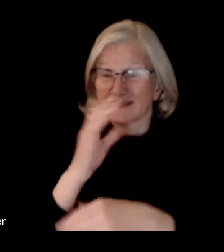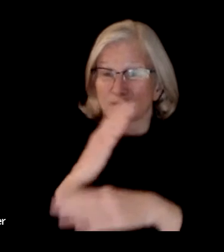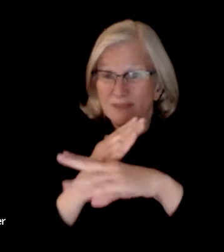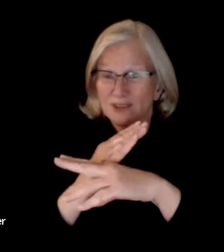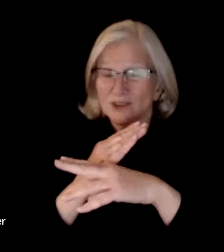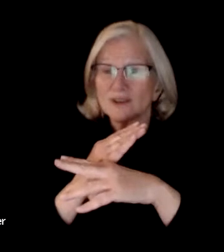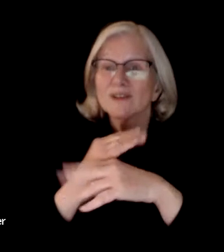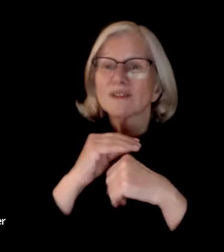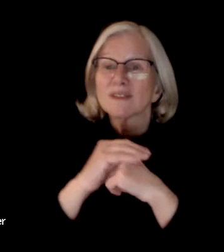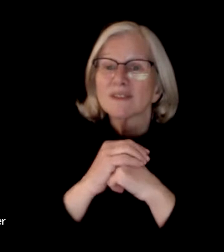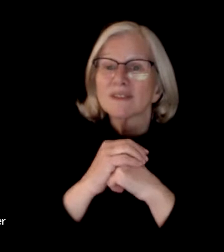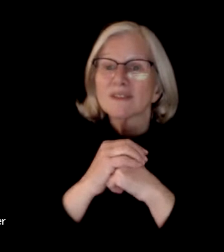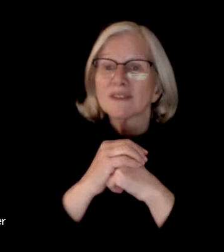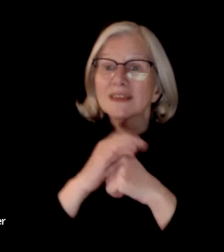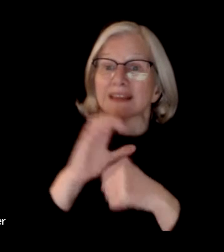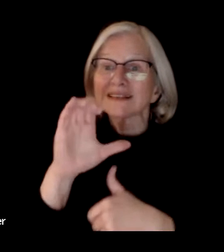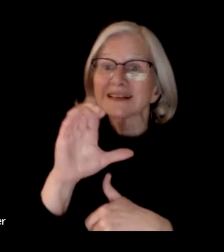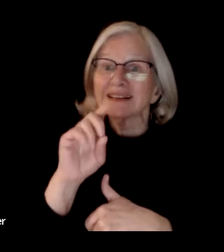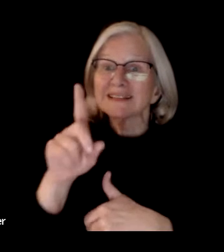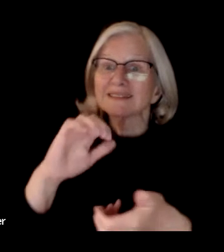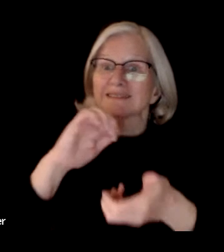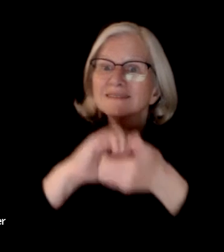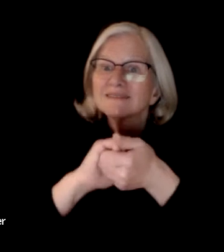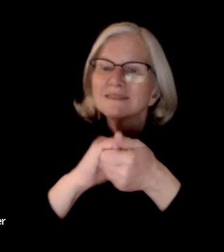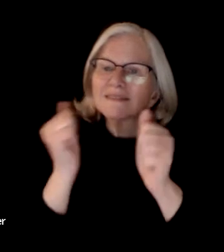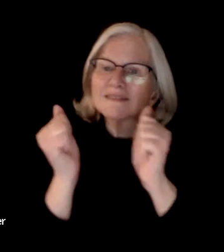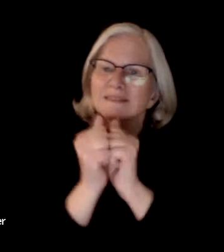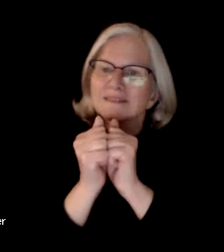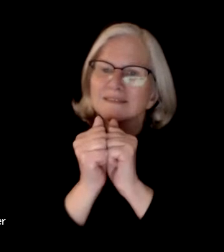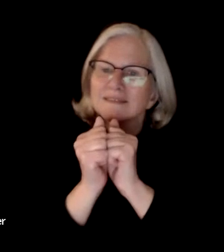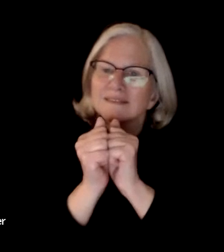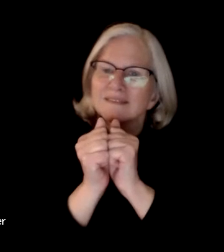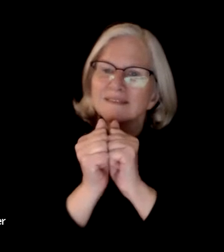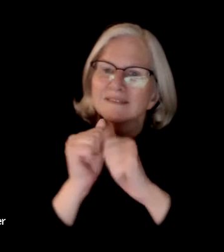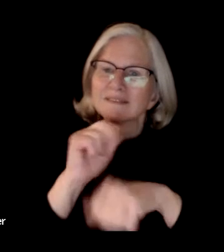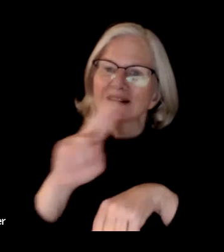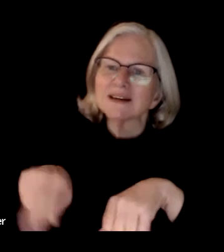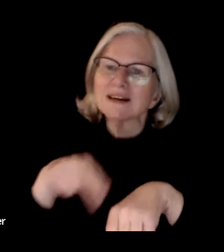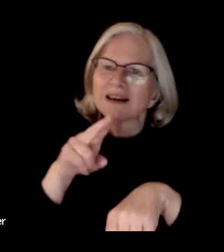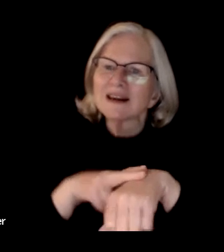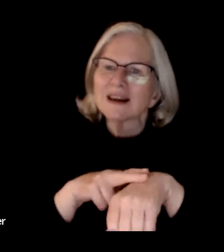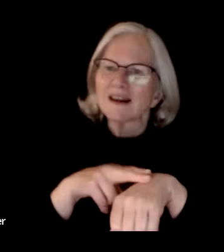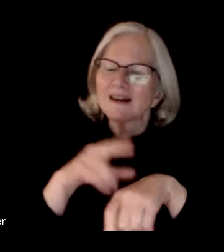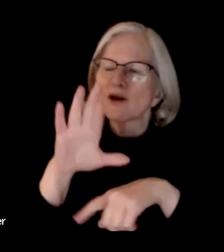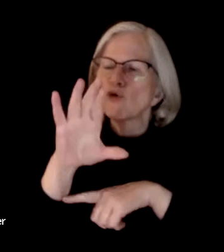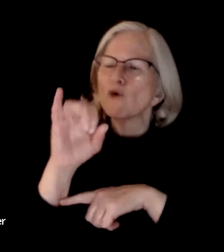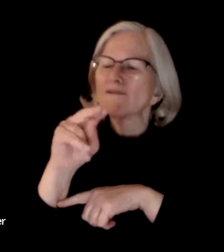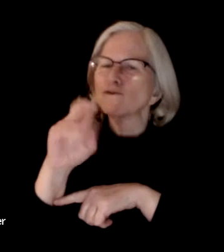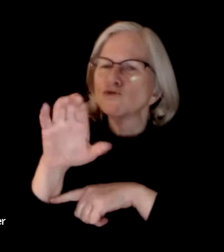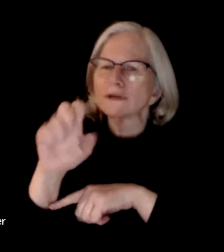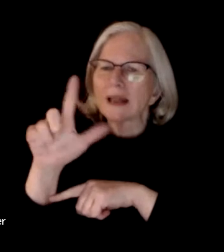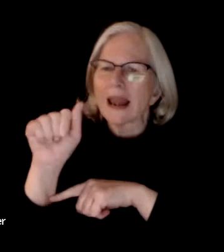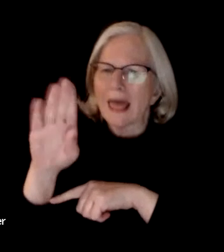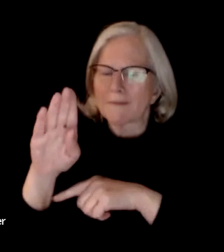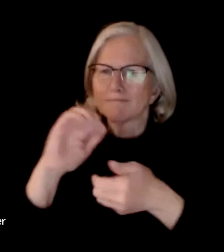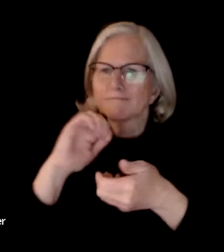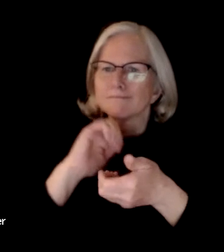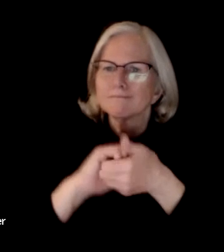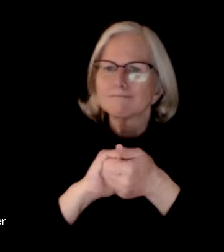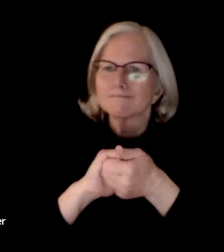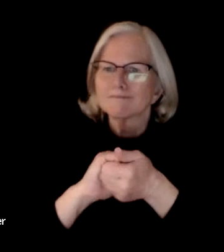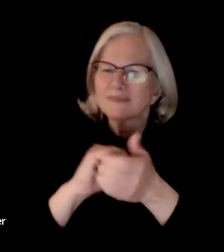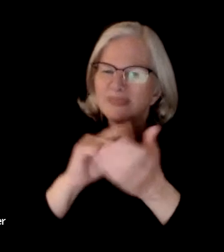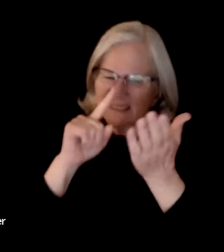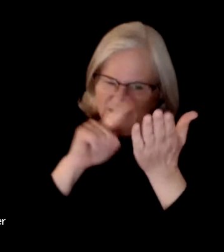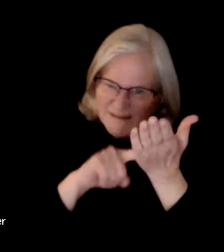CDC has a collaboration with National Reference Laboratories where they're partnering and sequencing